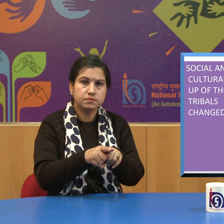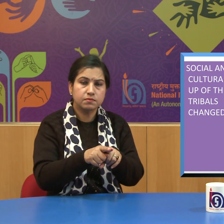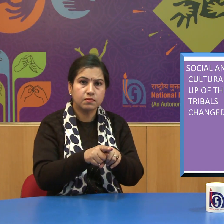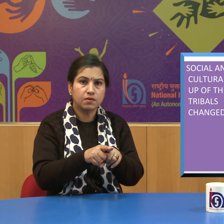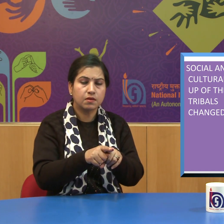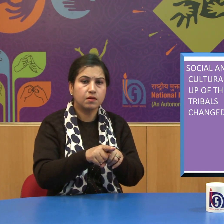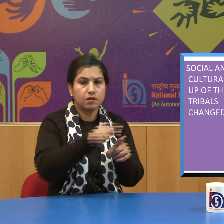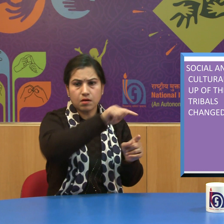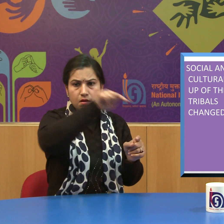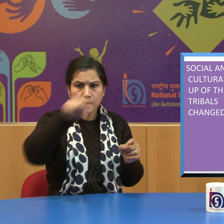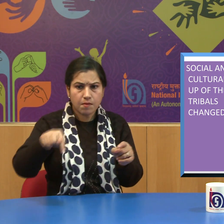forests,